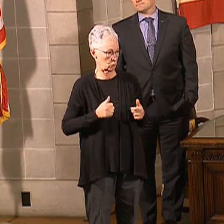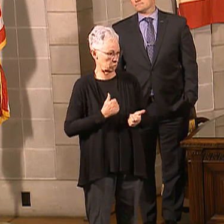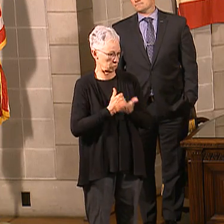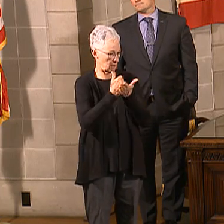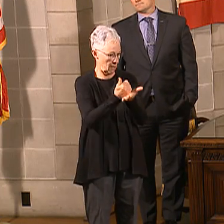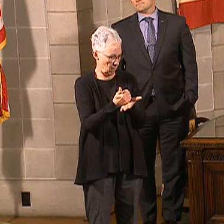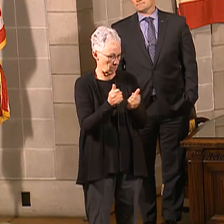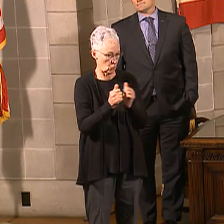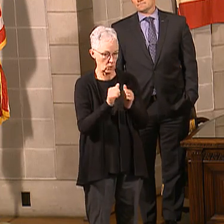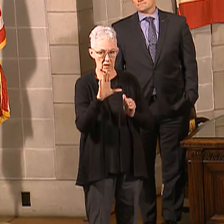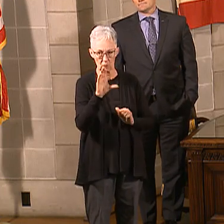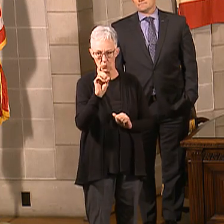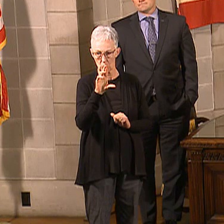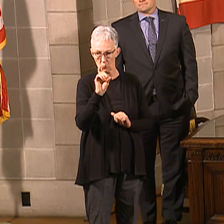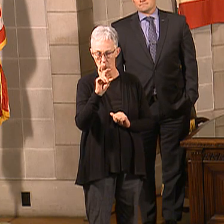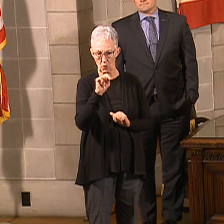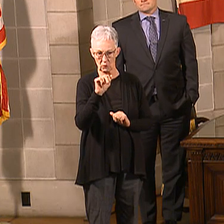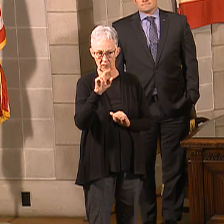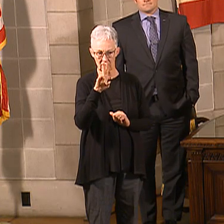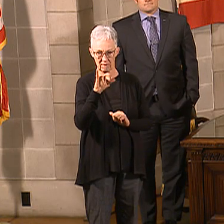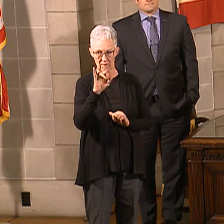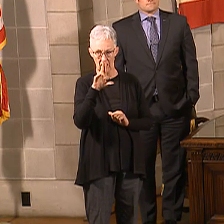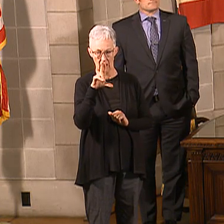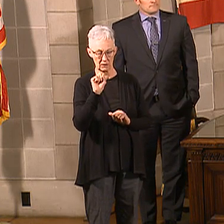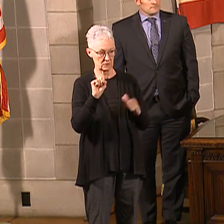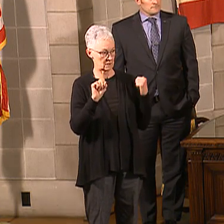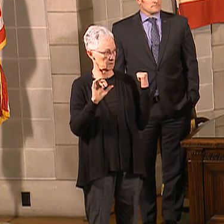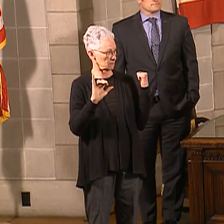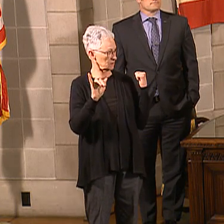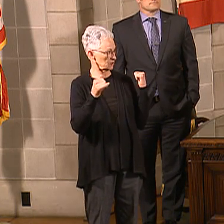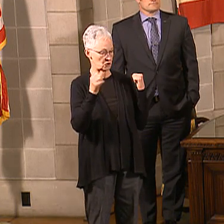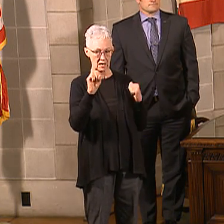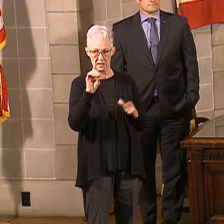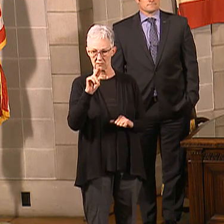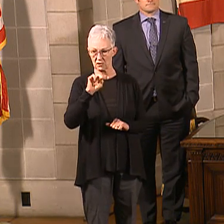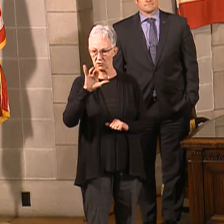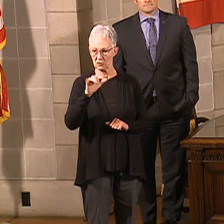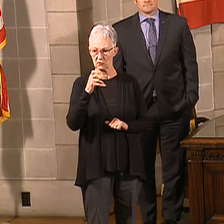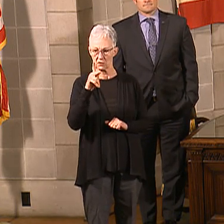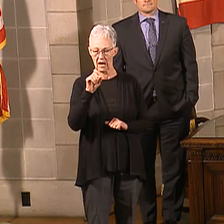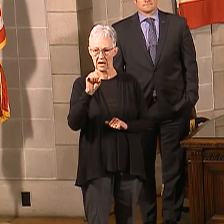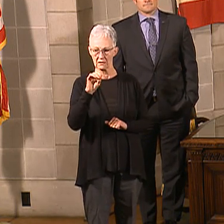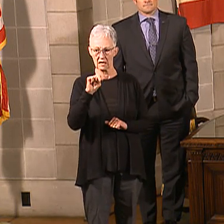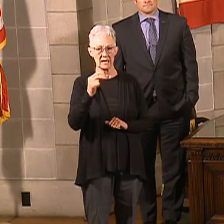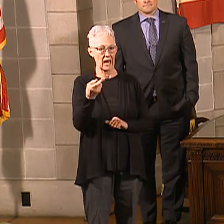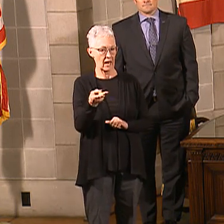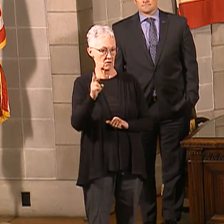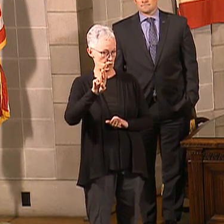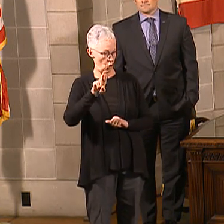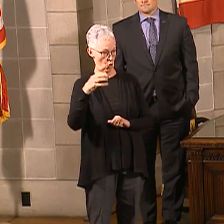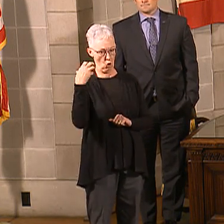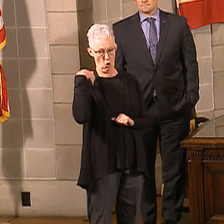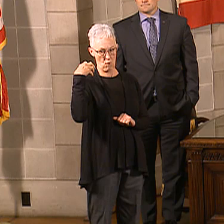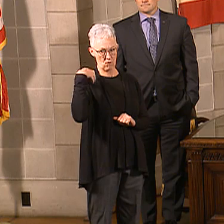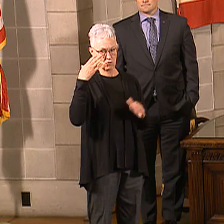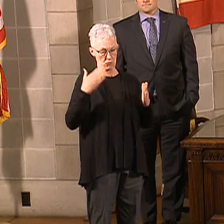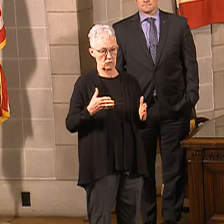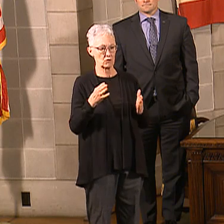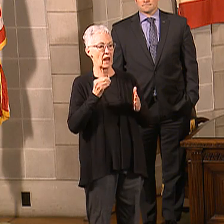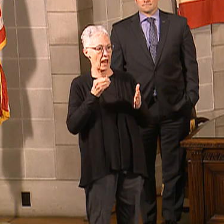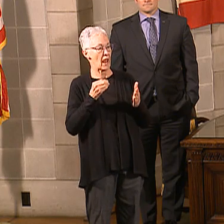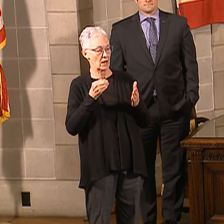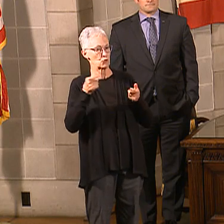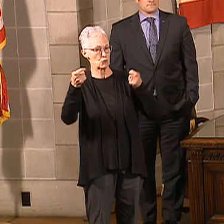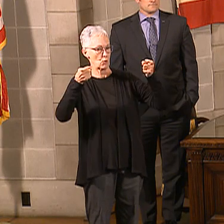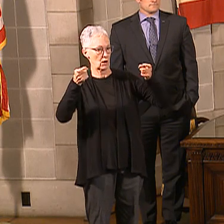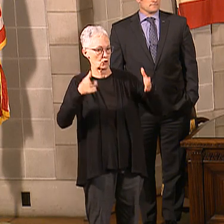the coronavirus emergency. I also have Jason Jackson, who is our Chief Human Resources Officer, as well as our Director for the Department of